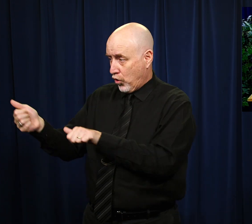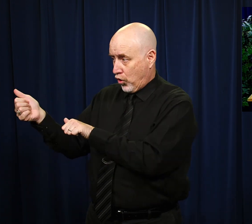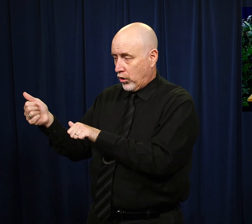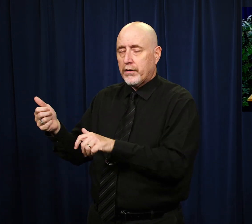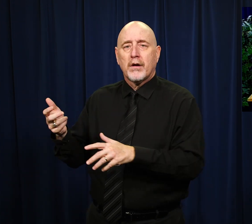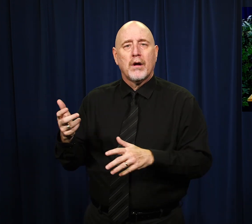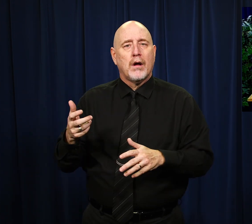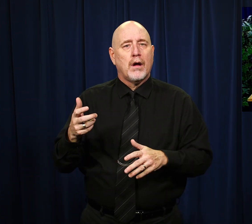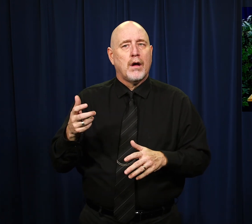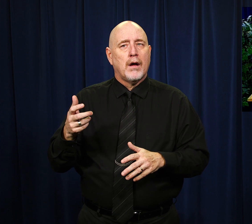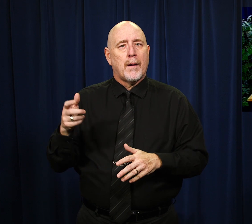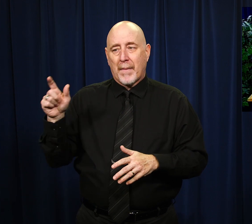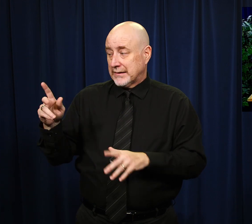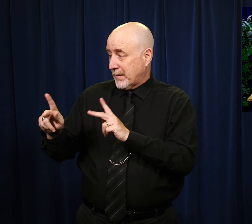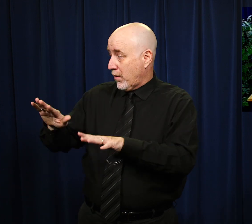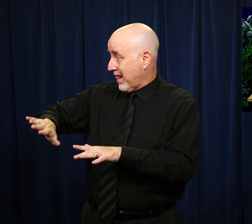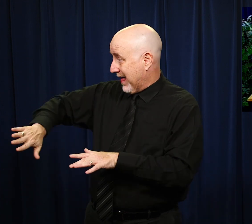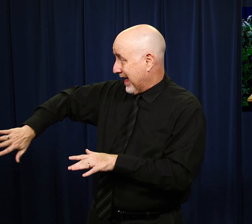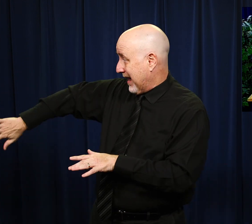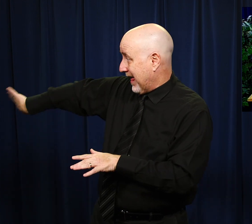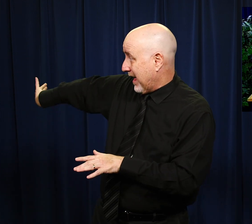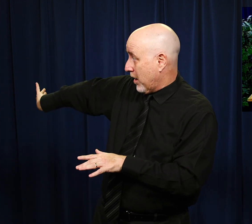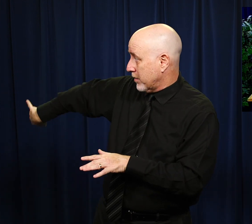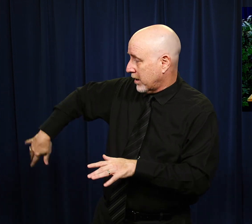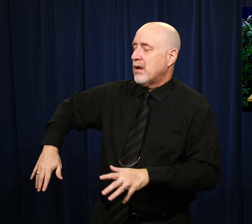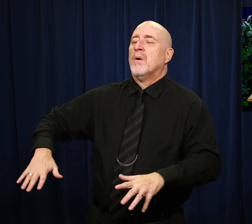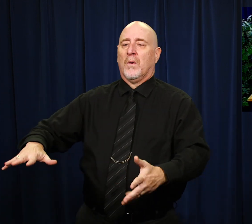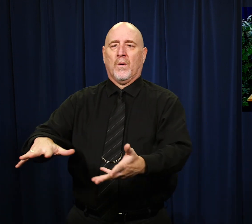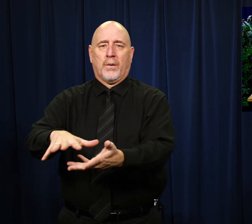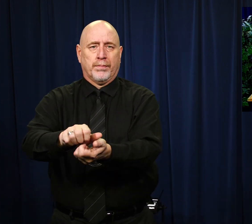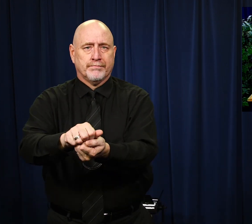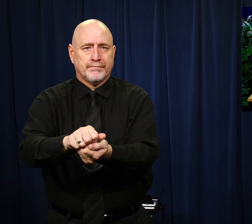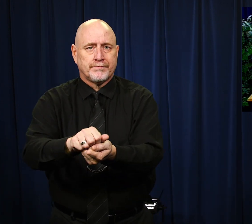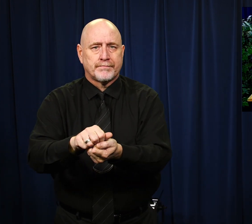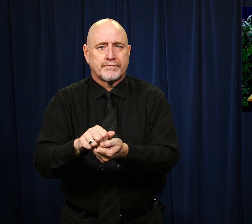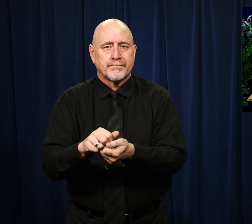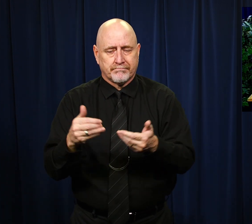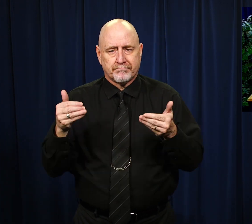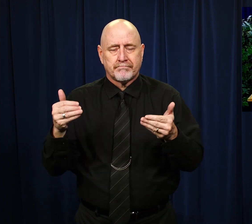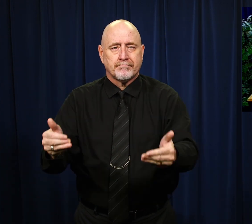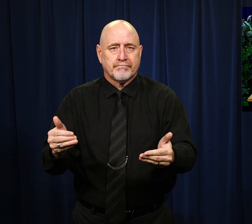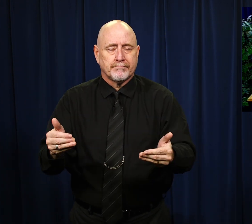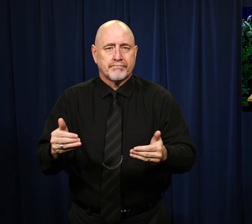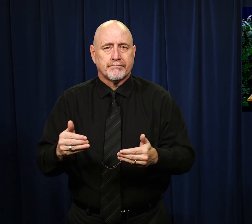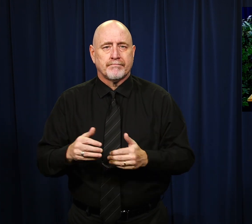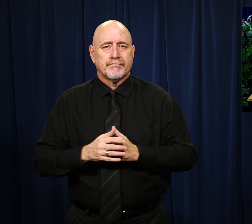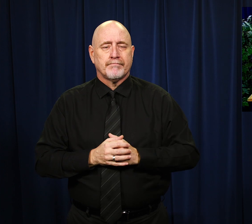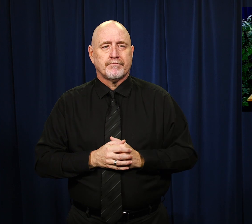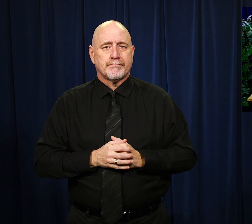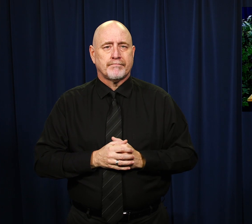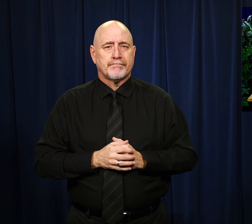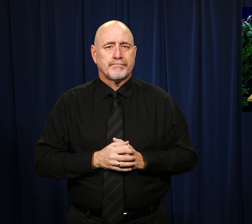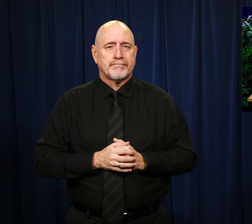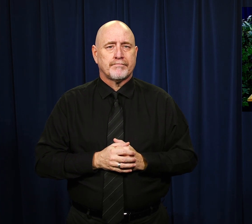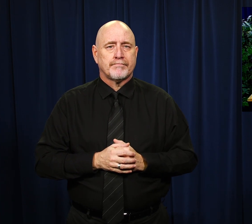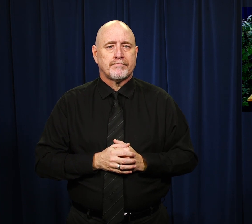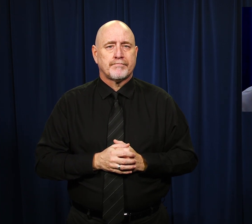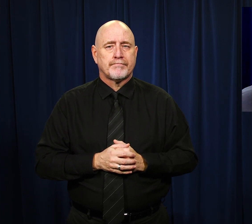He needs to have these people move on so that He can do what He needs to do.